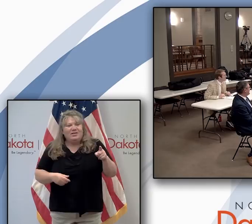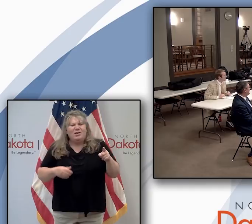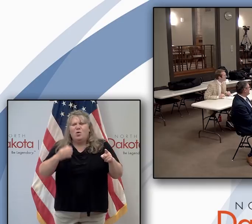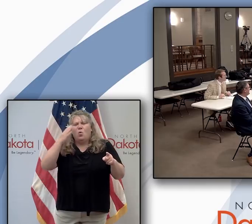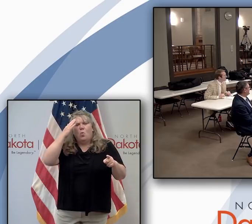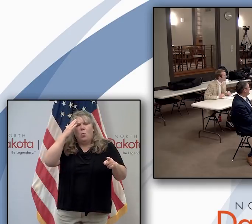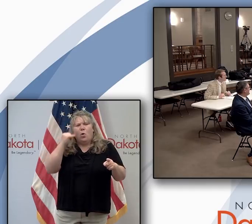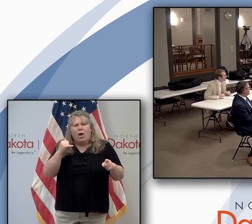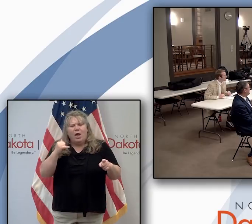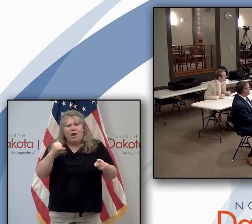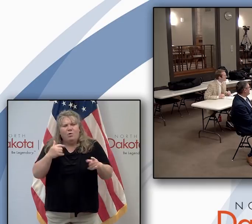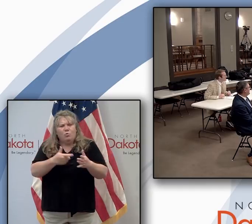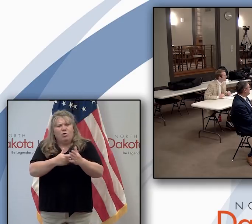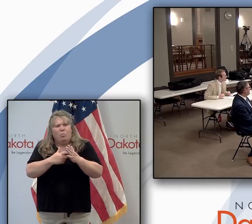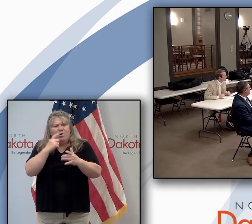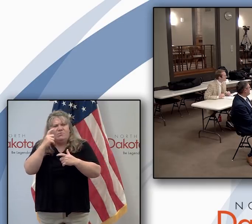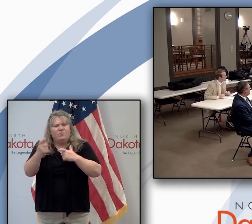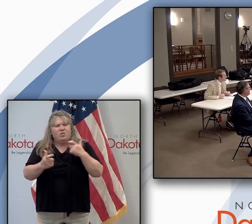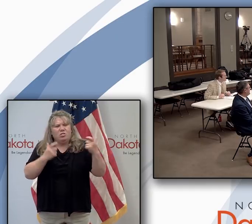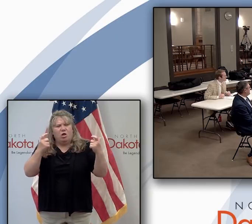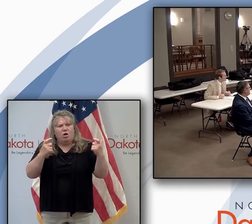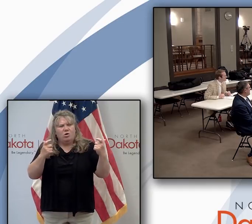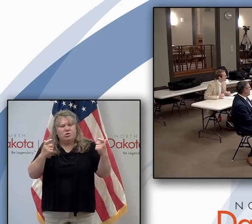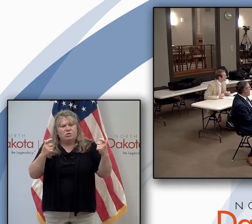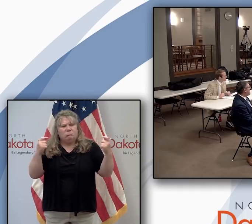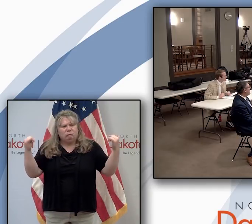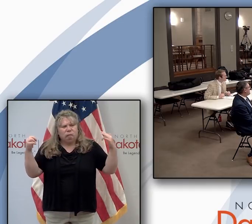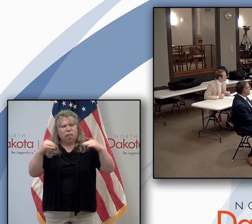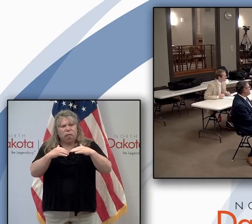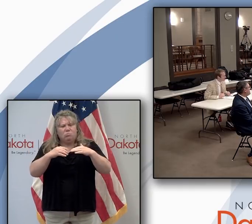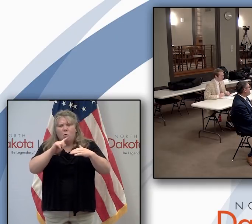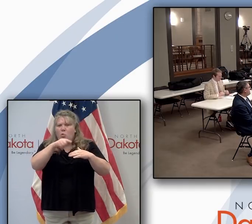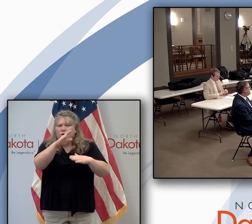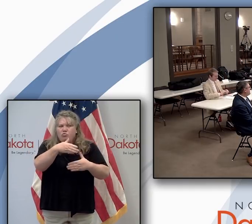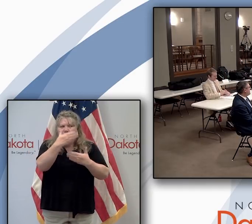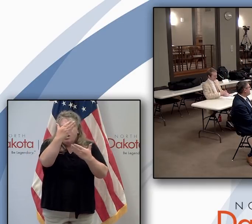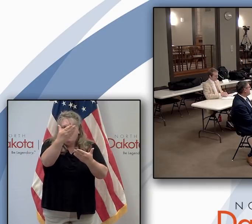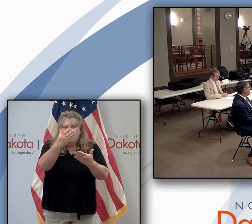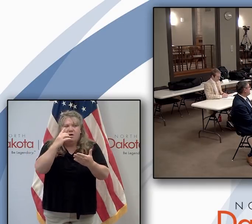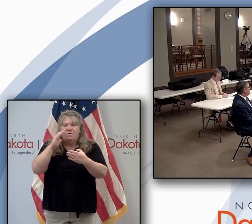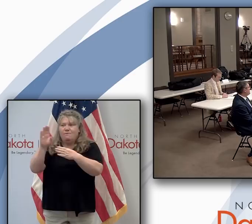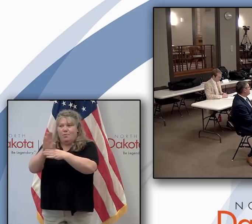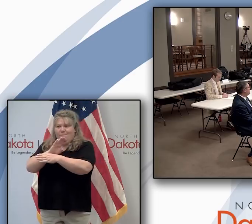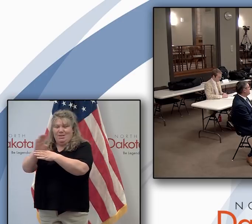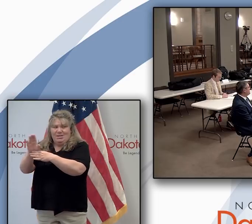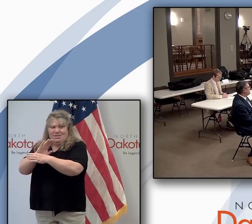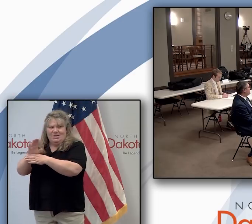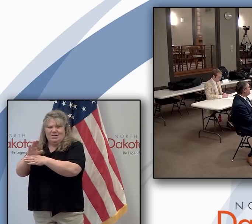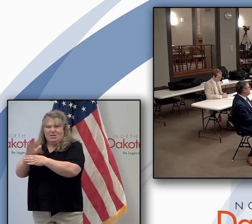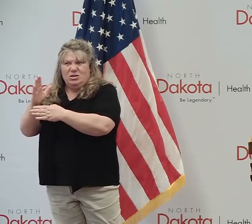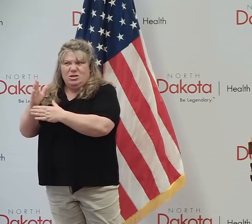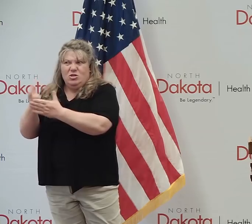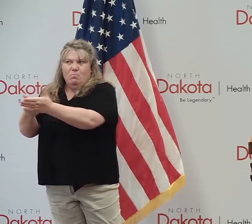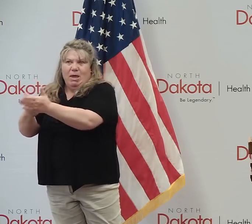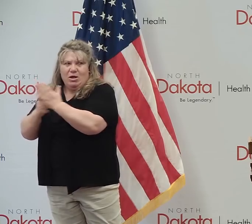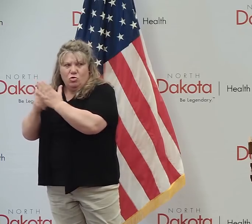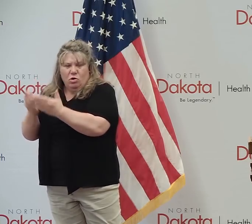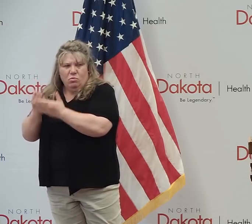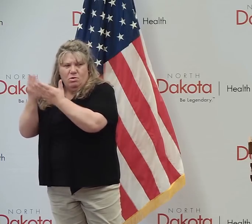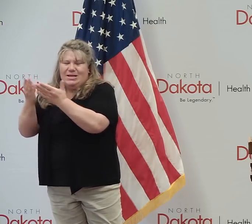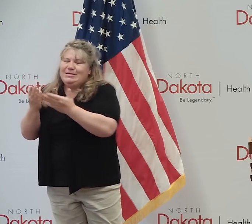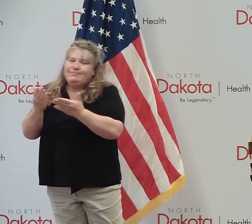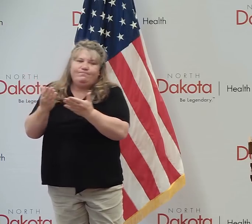Why are the protocols for large venues only recommendations, but for businesses they're mandatory? It